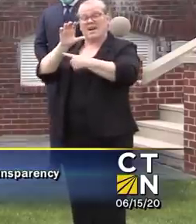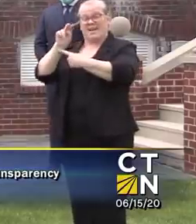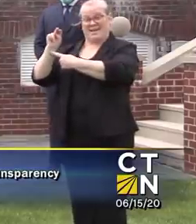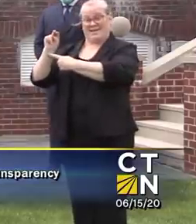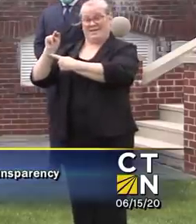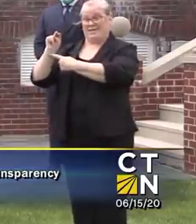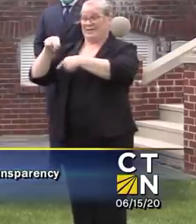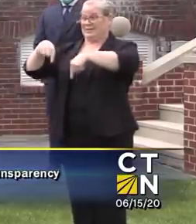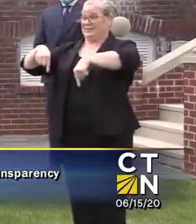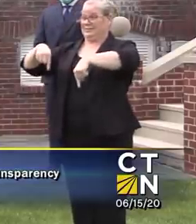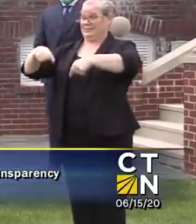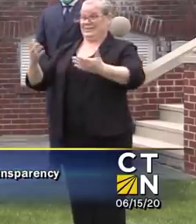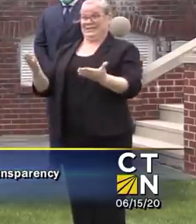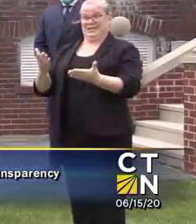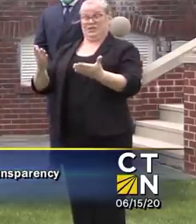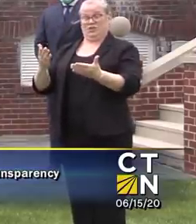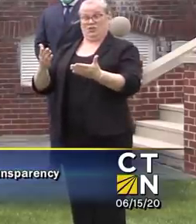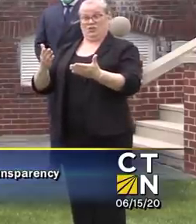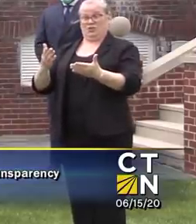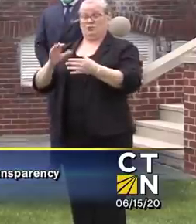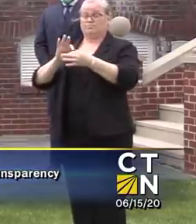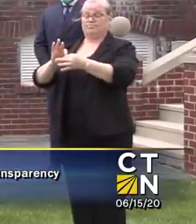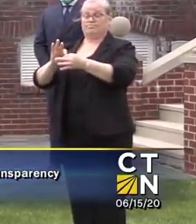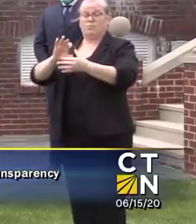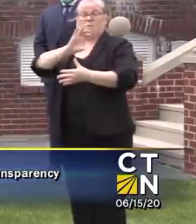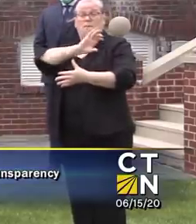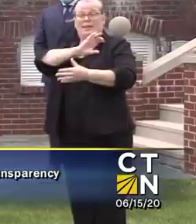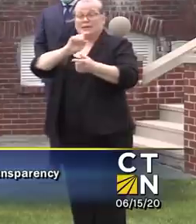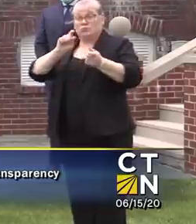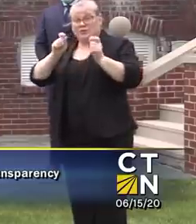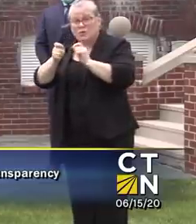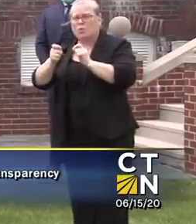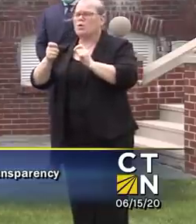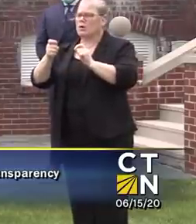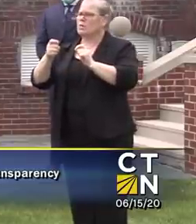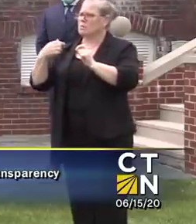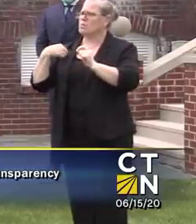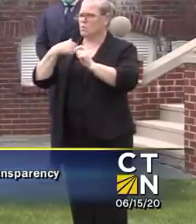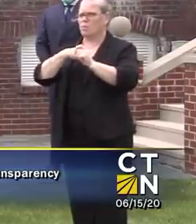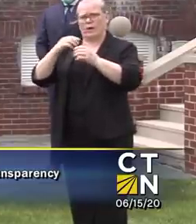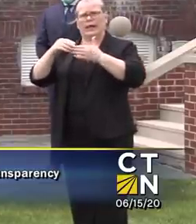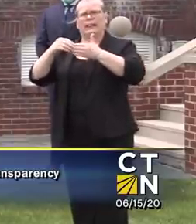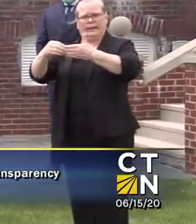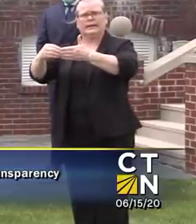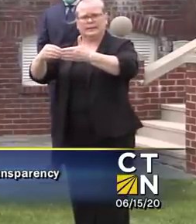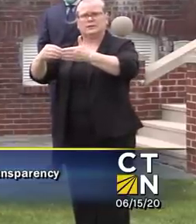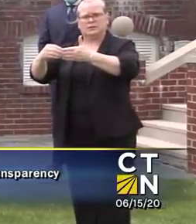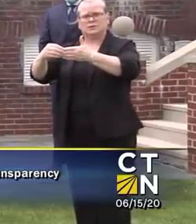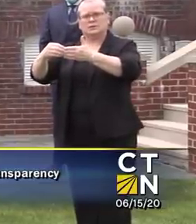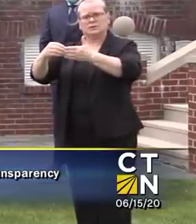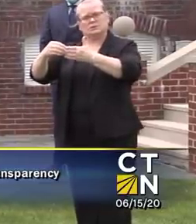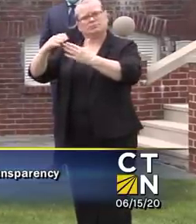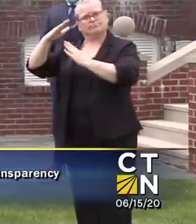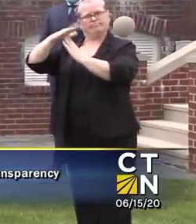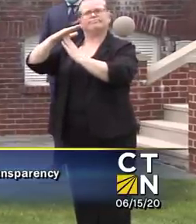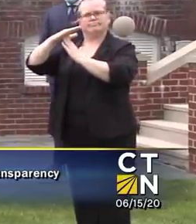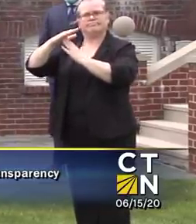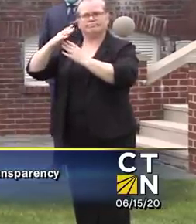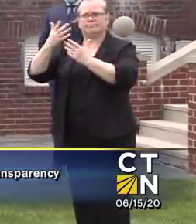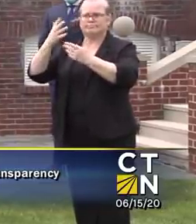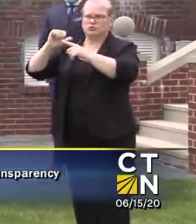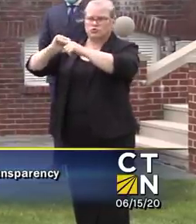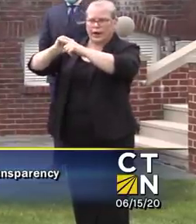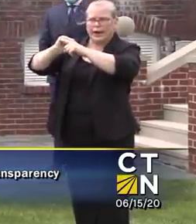leader when it comes to police reforms, particularly when it comes to training. Over the last 3 or 4